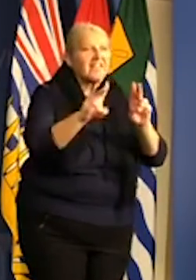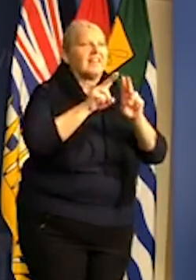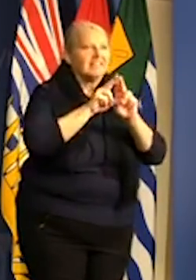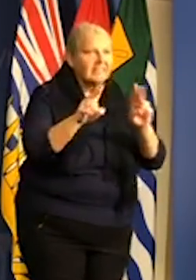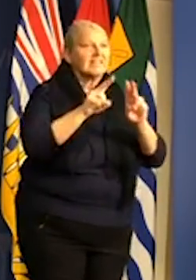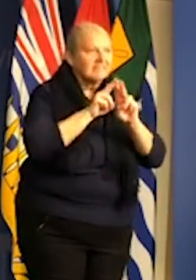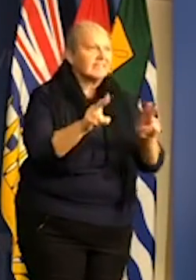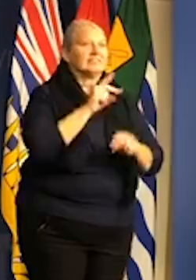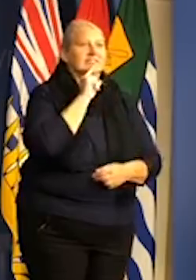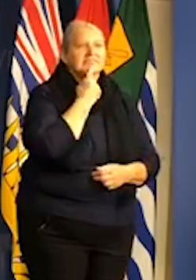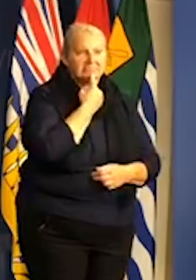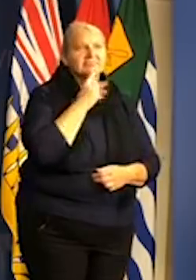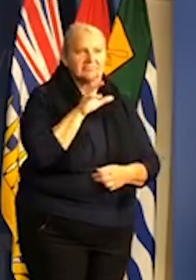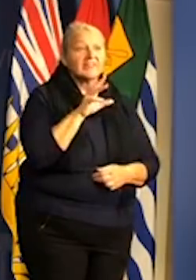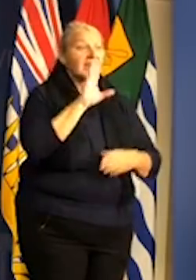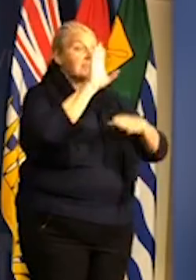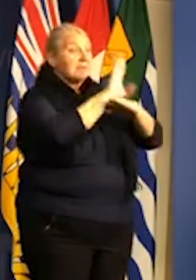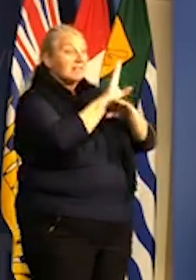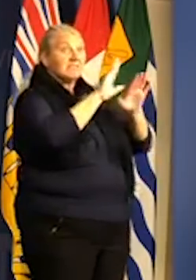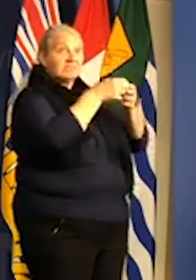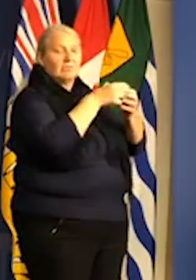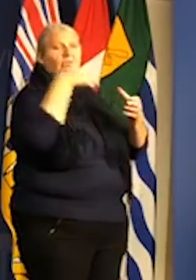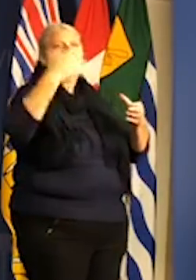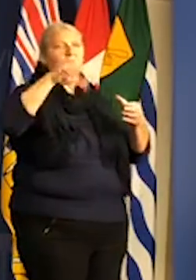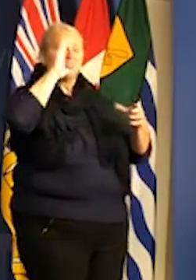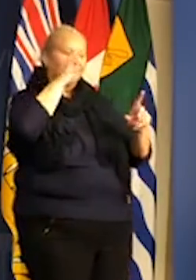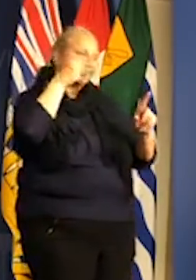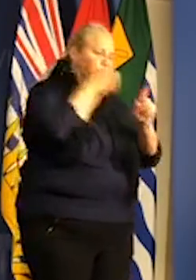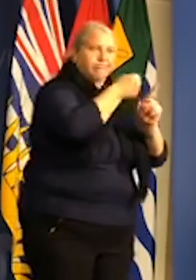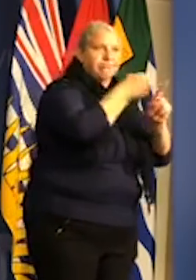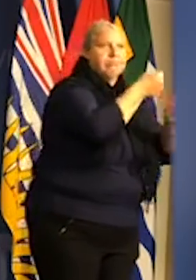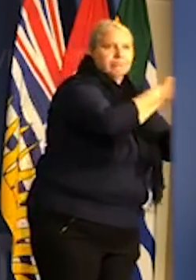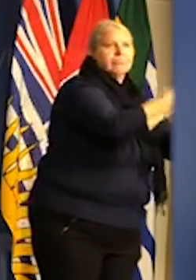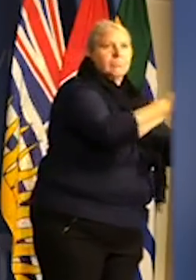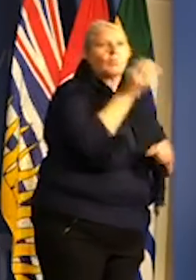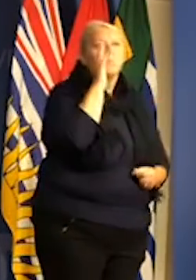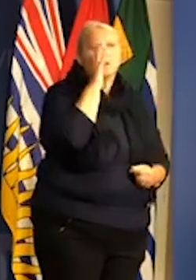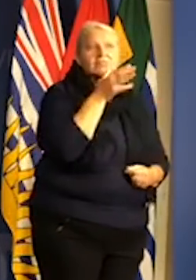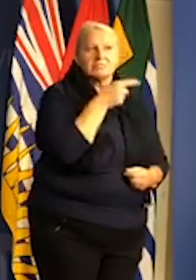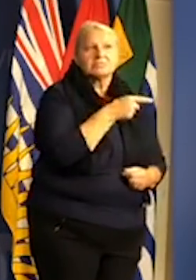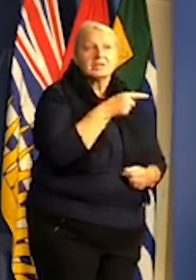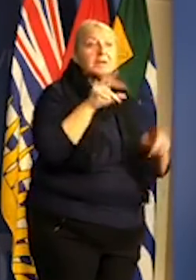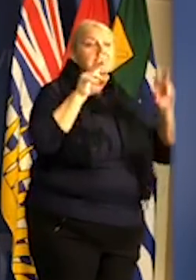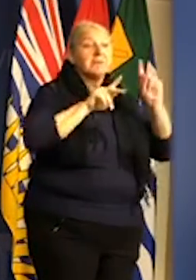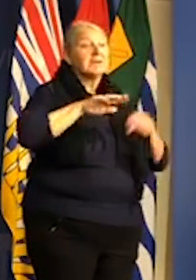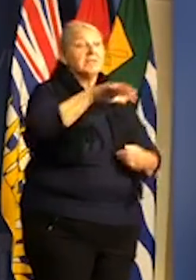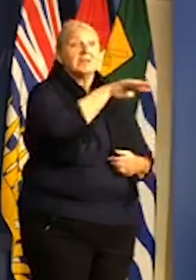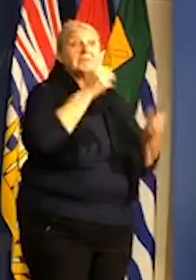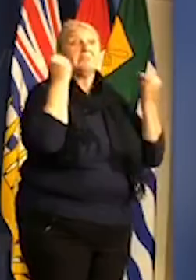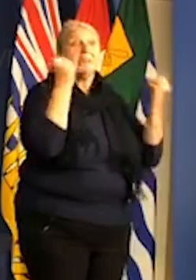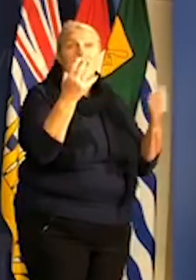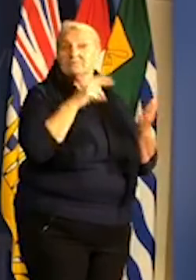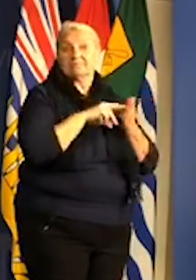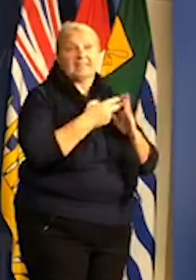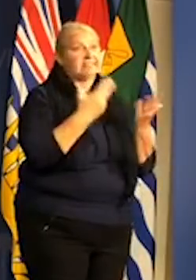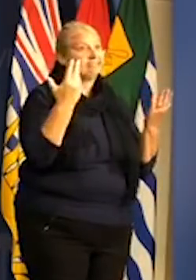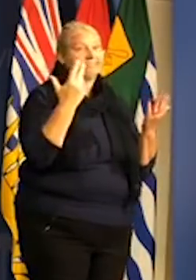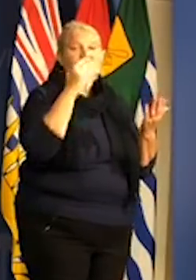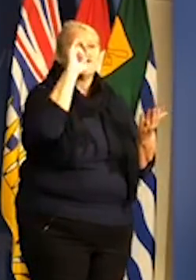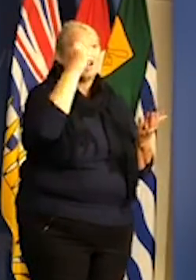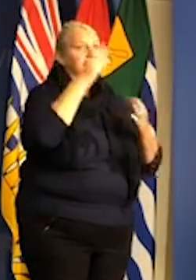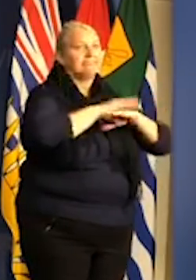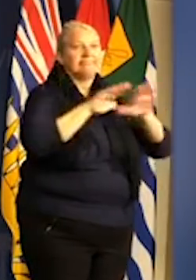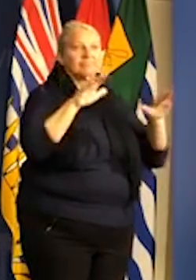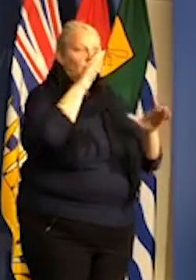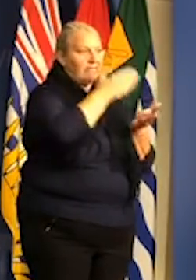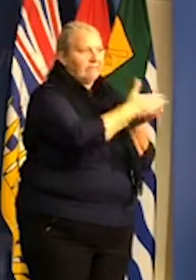deeply impact our small business community and will mean many, many people will be laid off or need